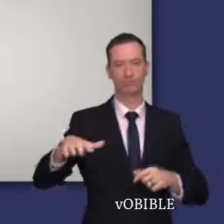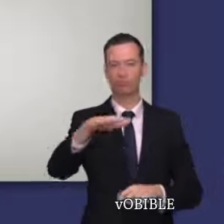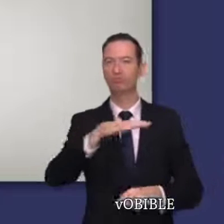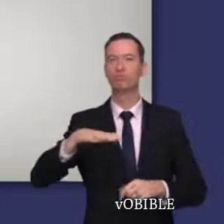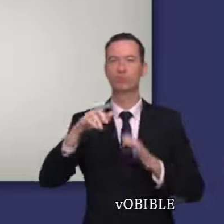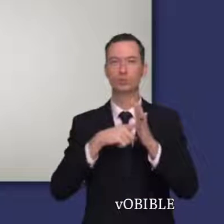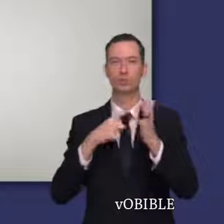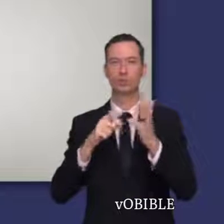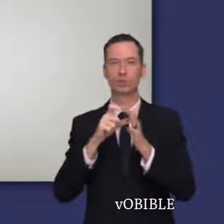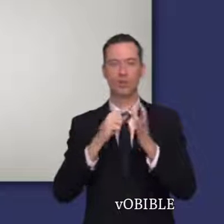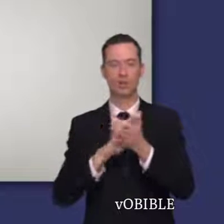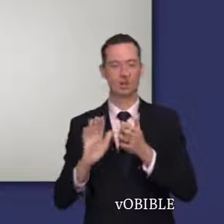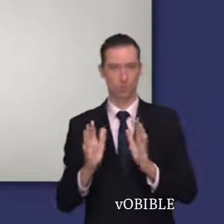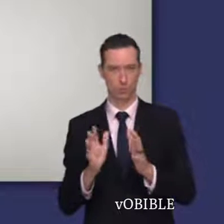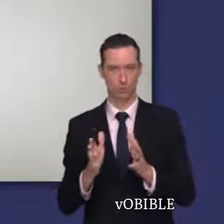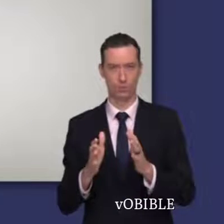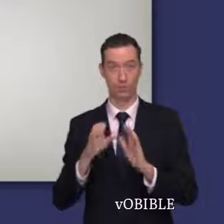be divided into two sections.